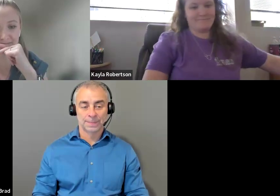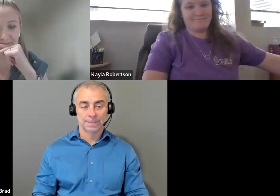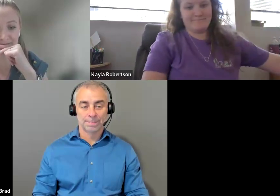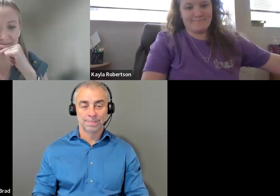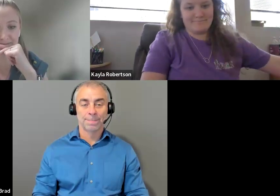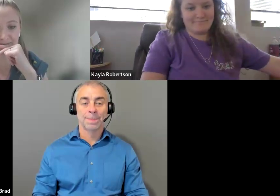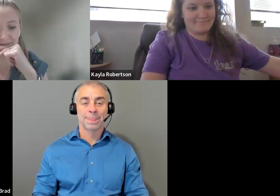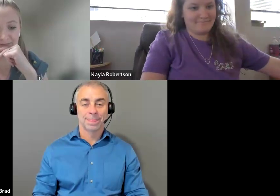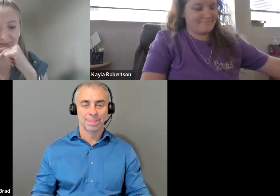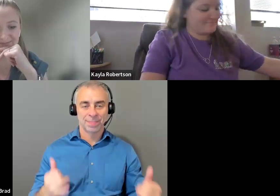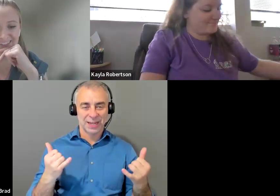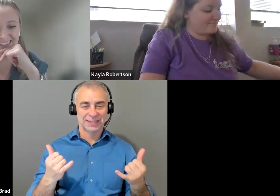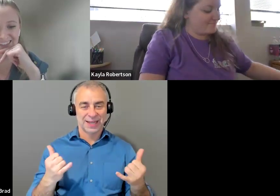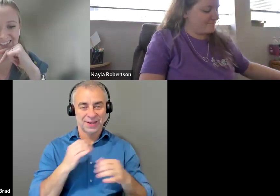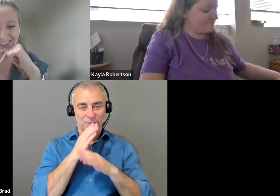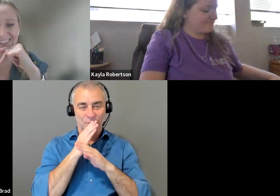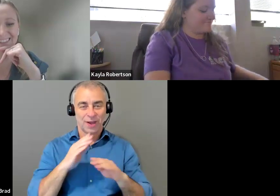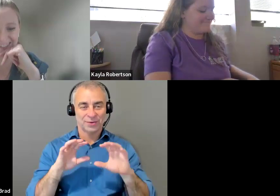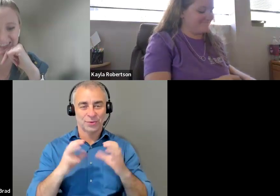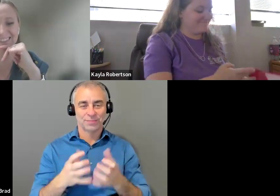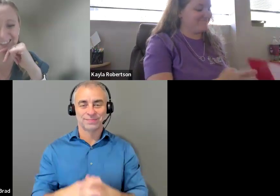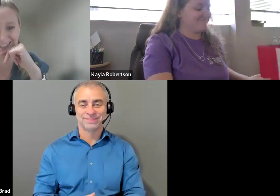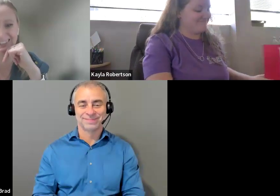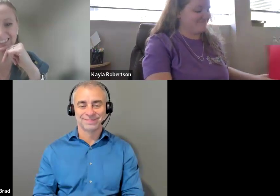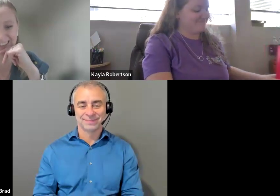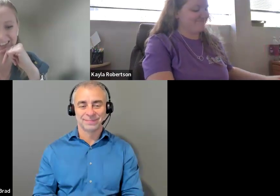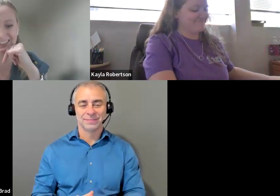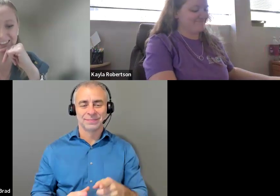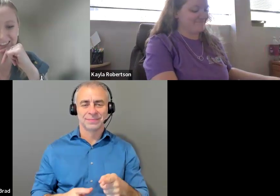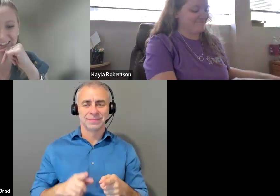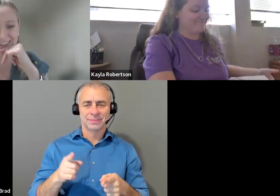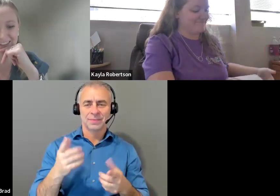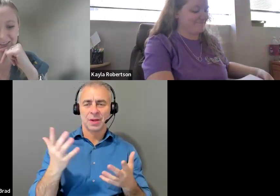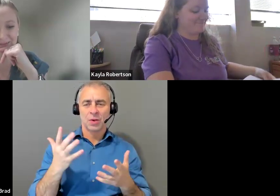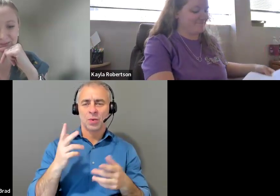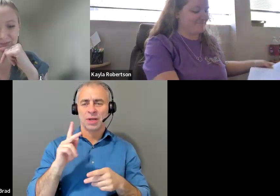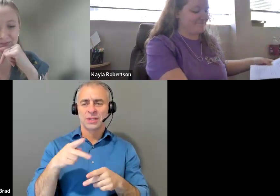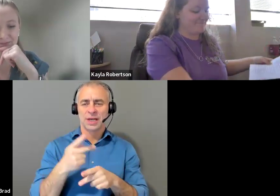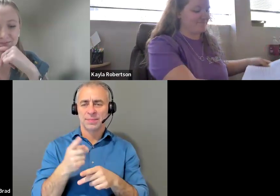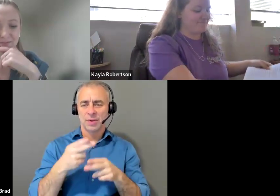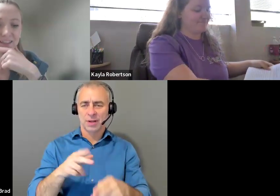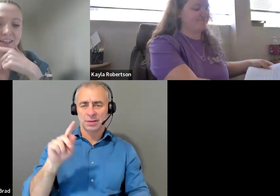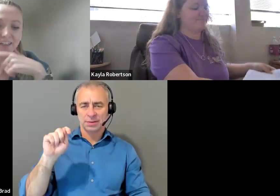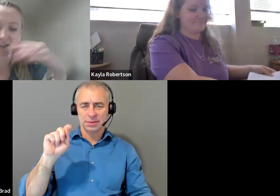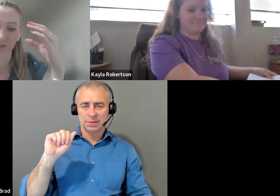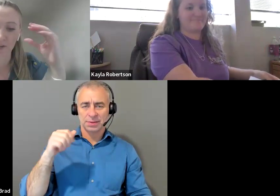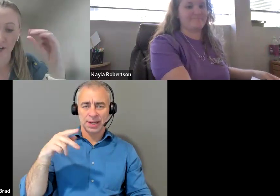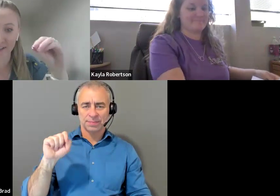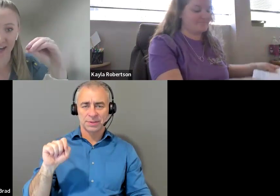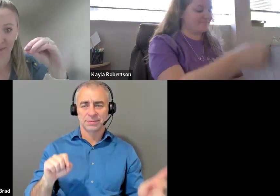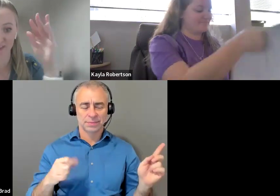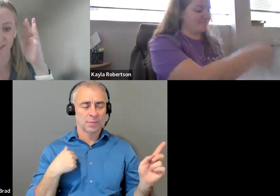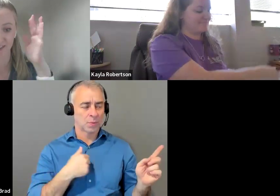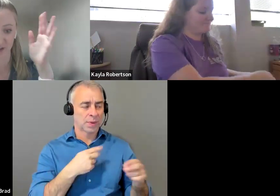A quiet group today. What type of program did you refer to it as TAPS? Yeah, so we